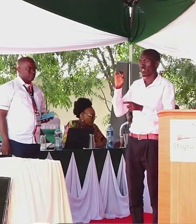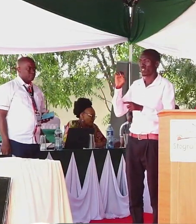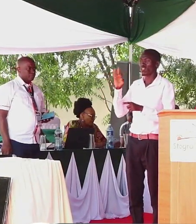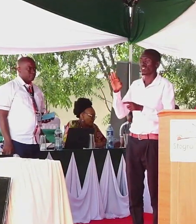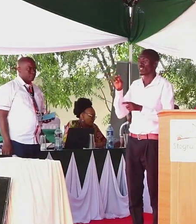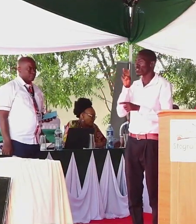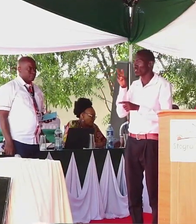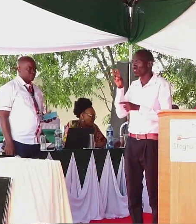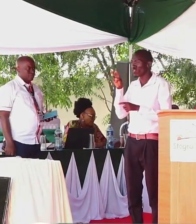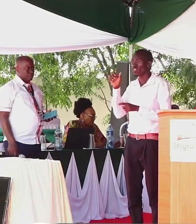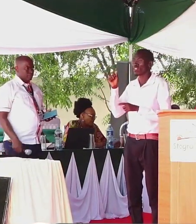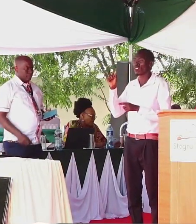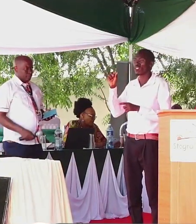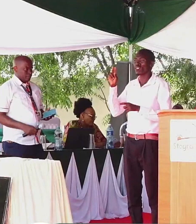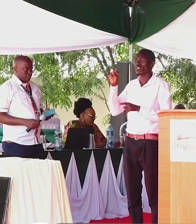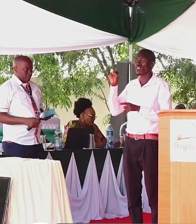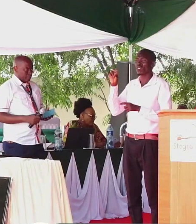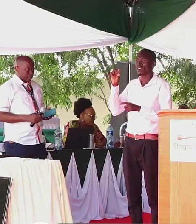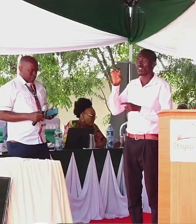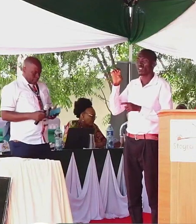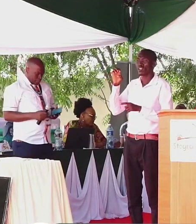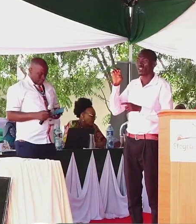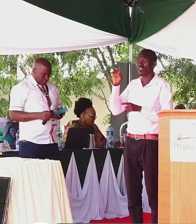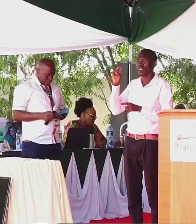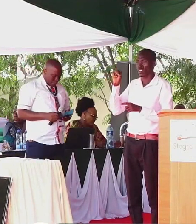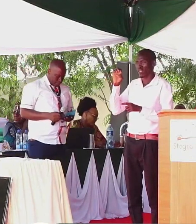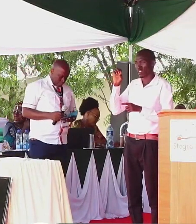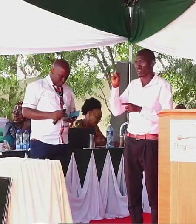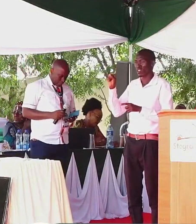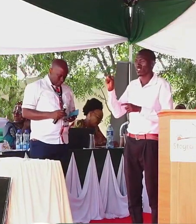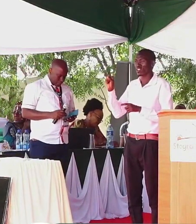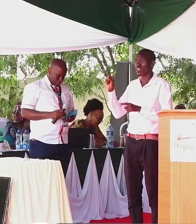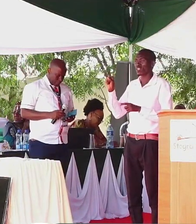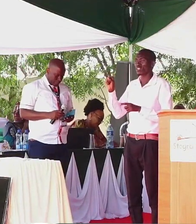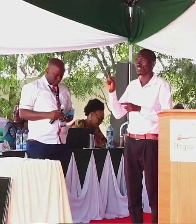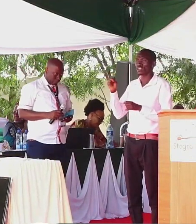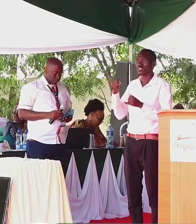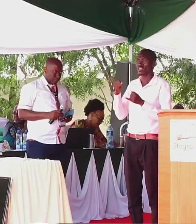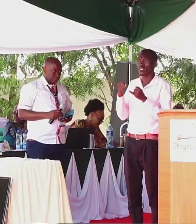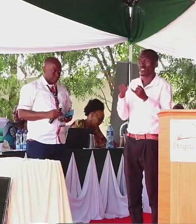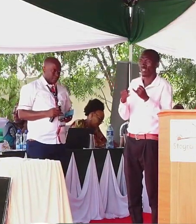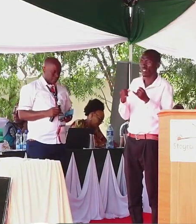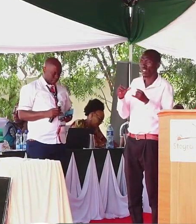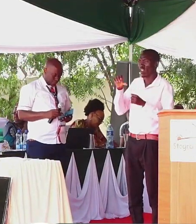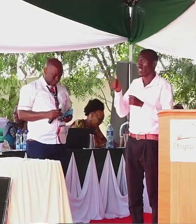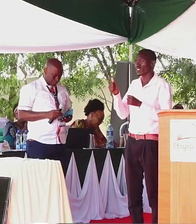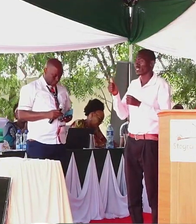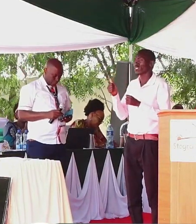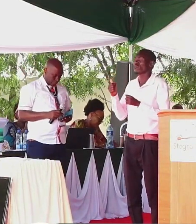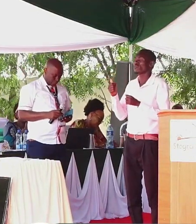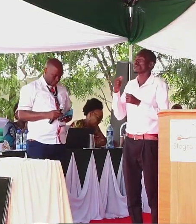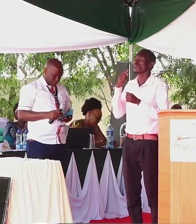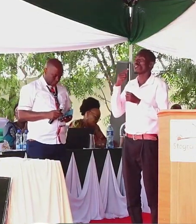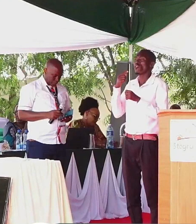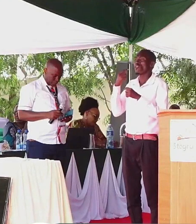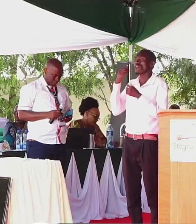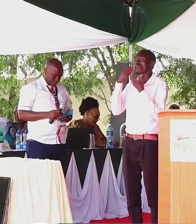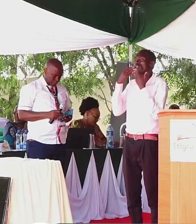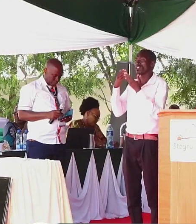Agnes Ngonyo, I saw Fariza Paidali, and others. Thank you for that. And